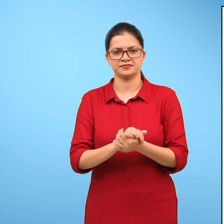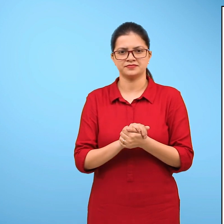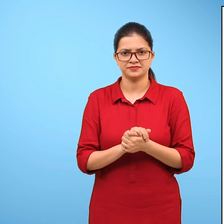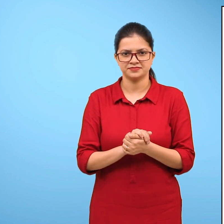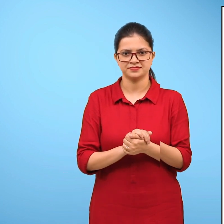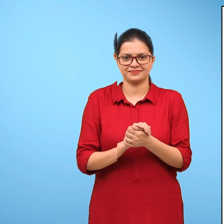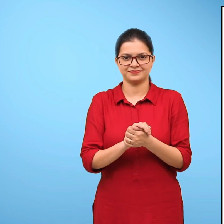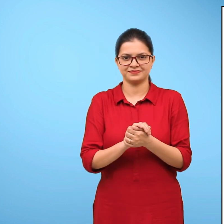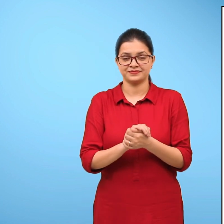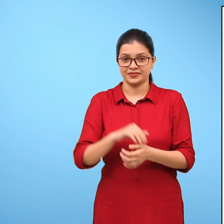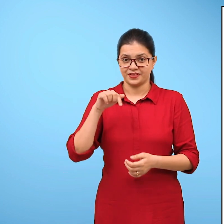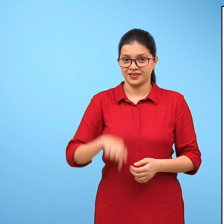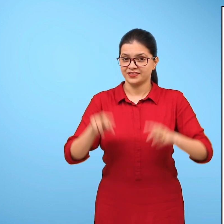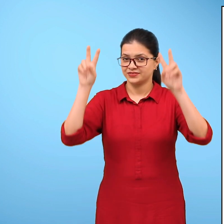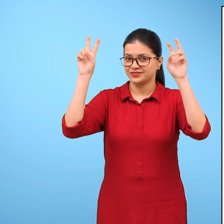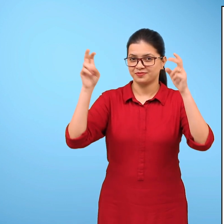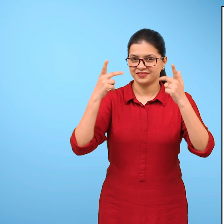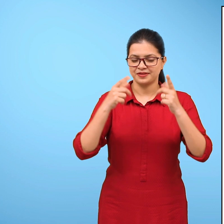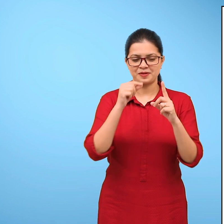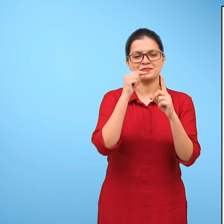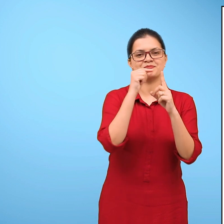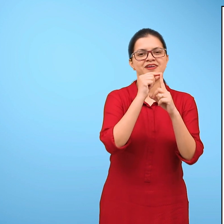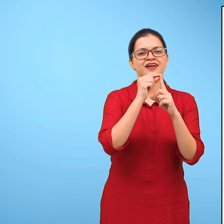bone. Pivotal joint.